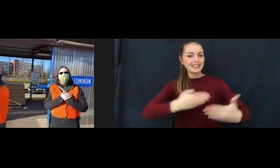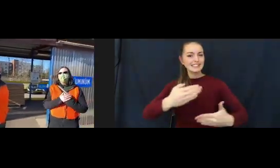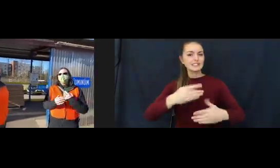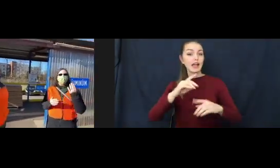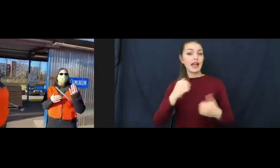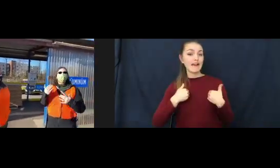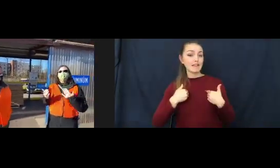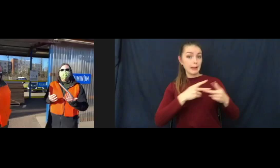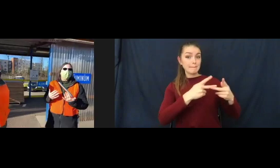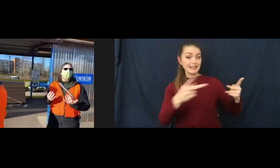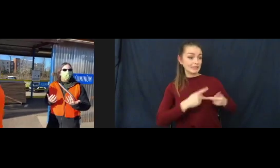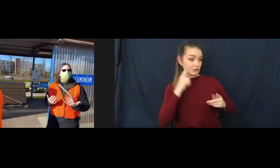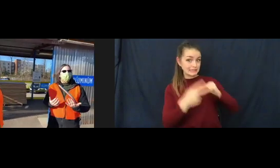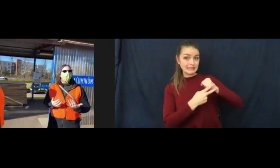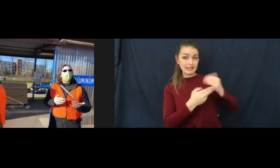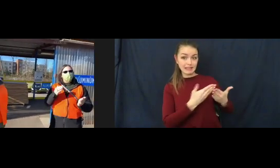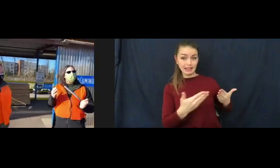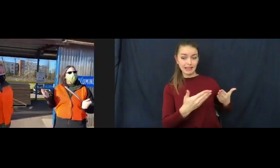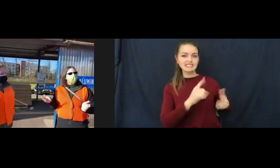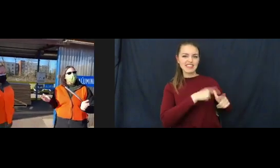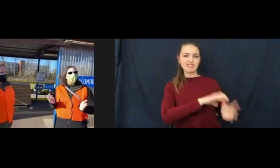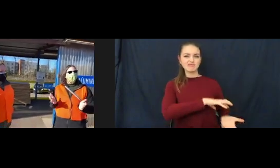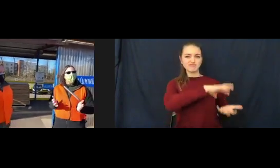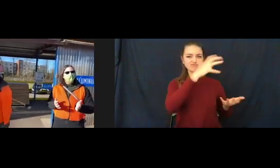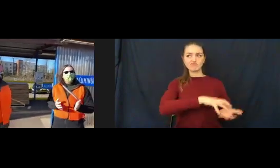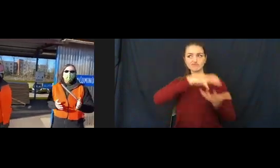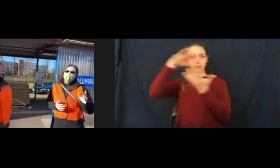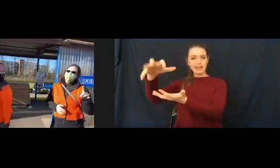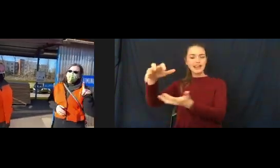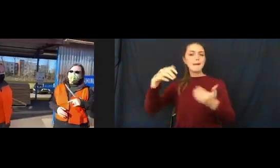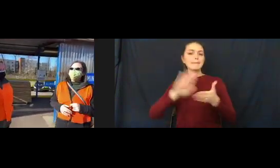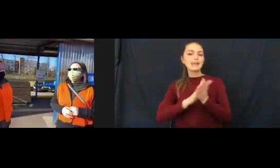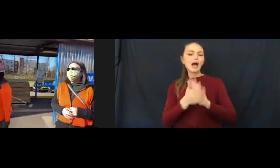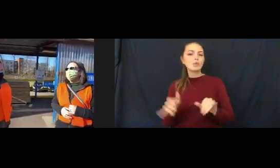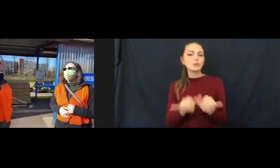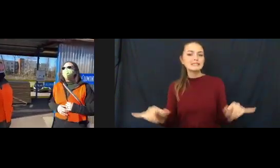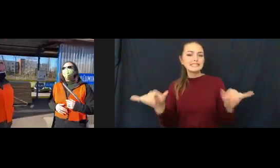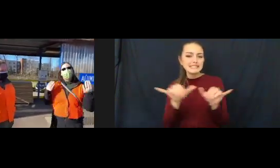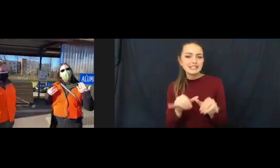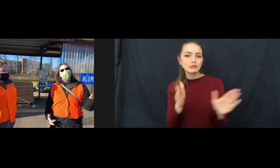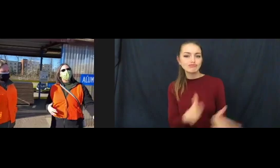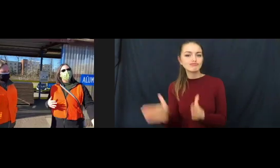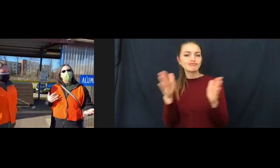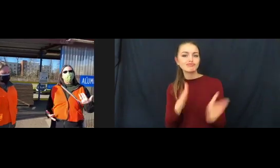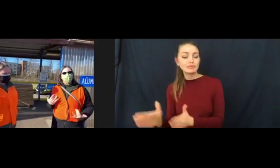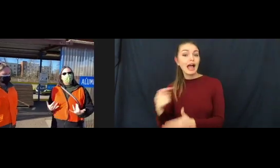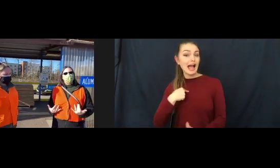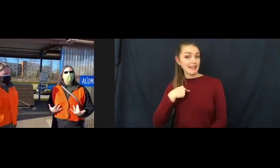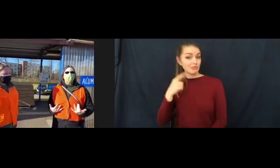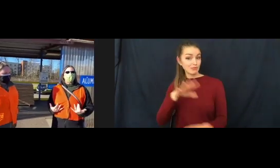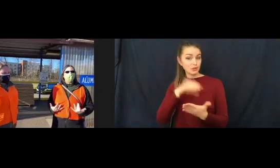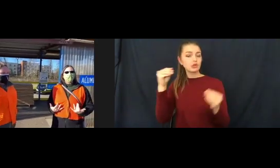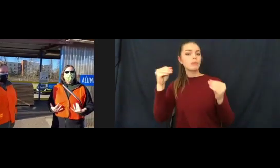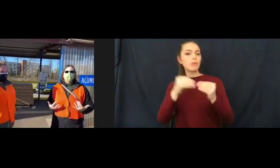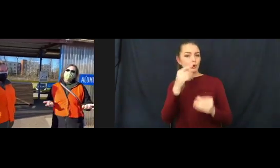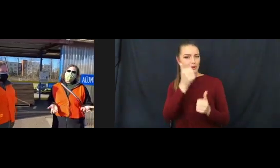place and then building that into a routine to actually take care of that. And what I find is the more that we each individually have